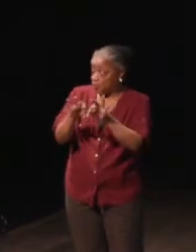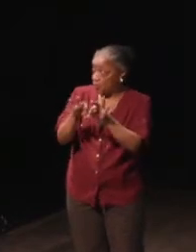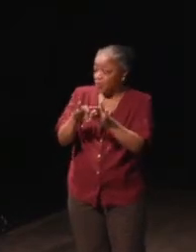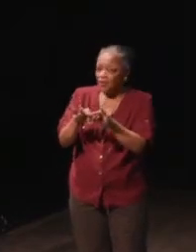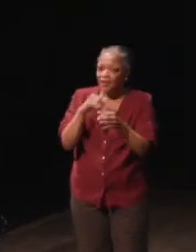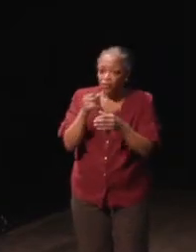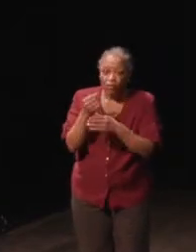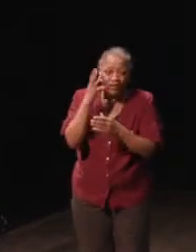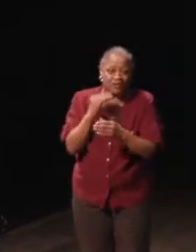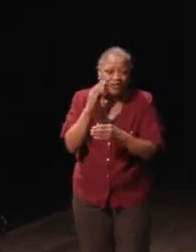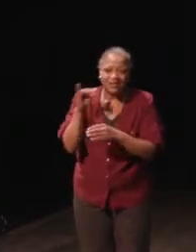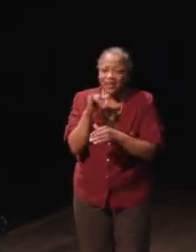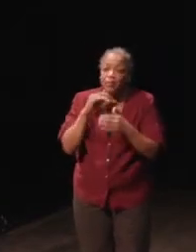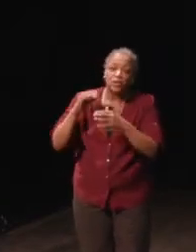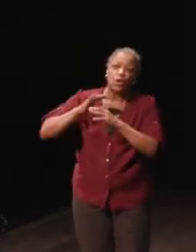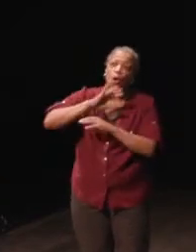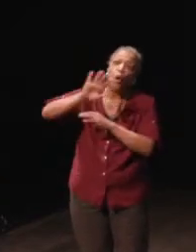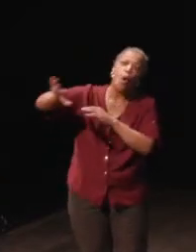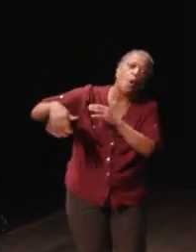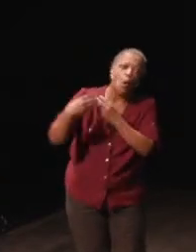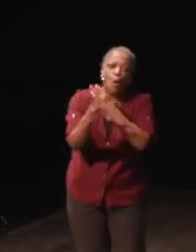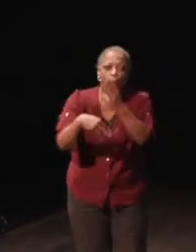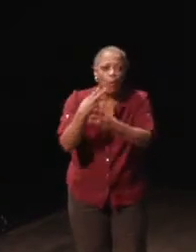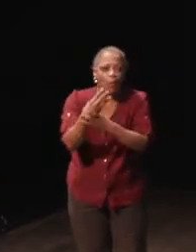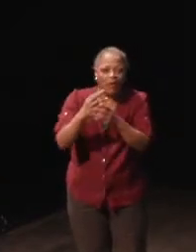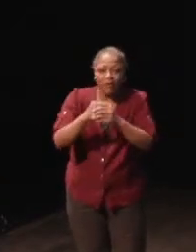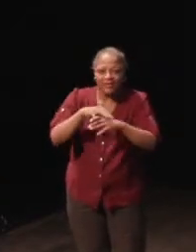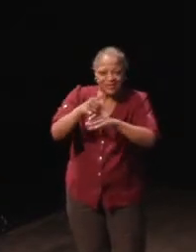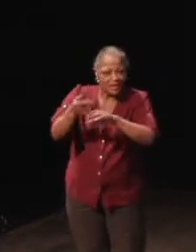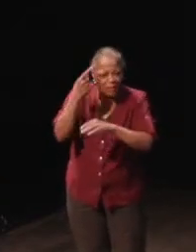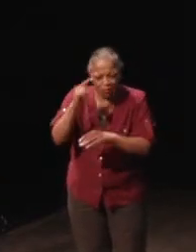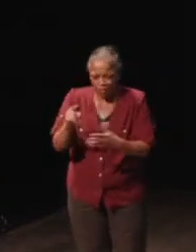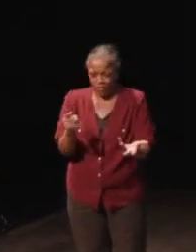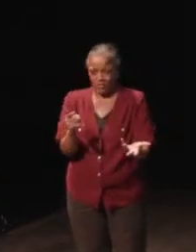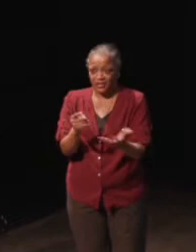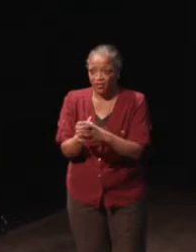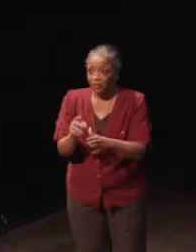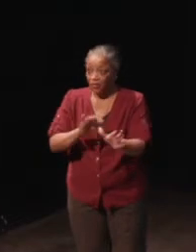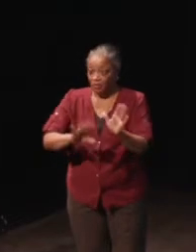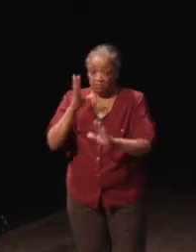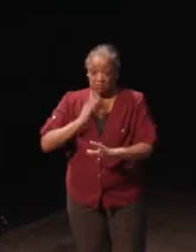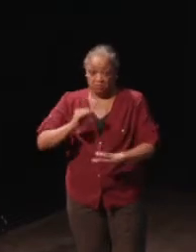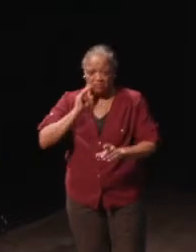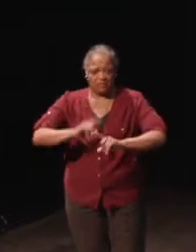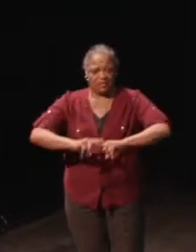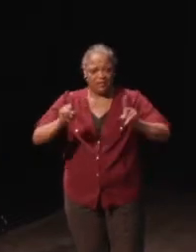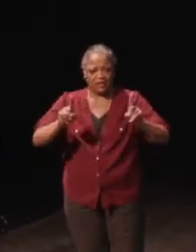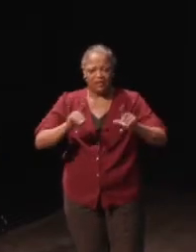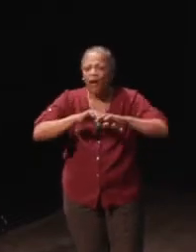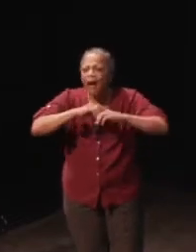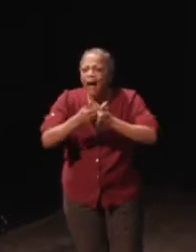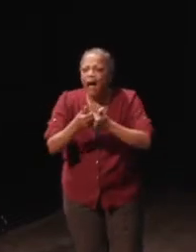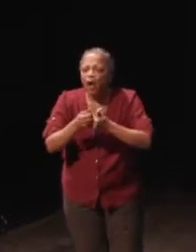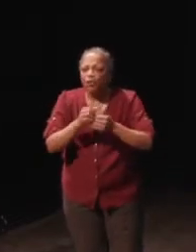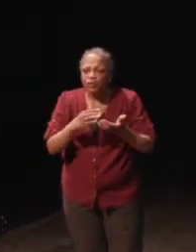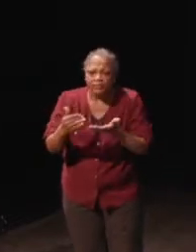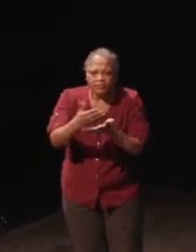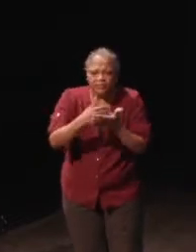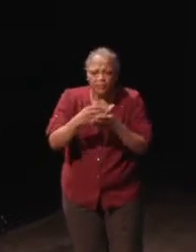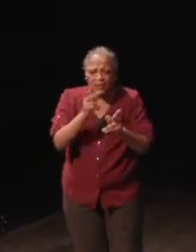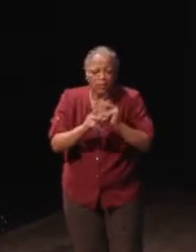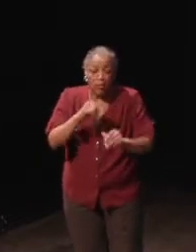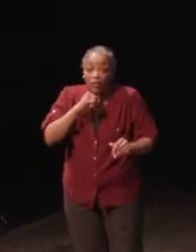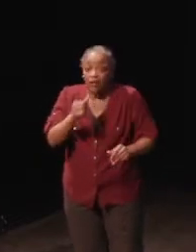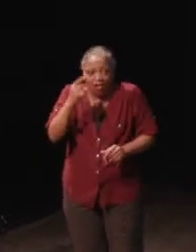not in the same way that the whole world is set up for, right? So how did we get a group of people who aren't necessarily thinking